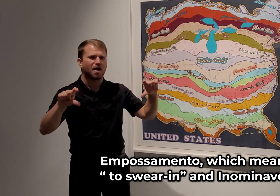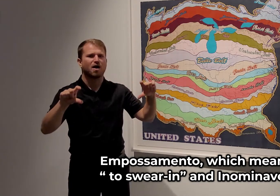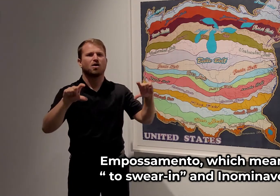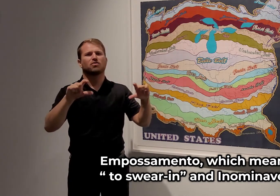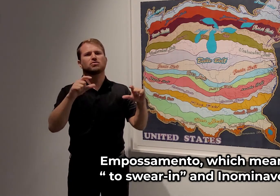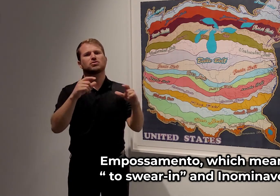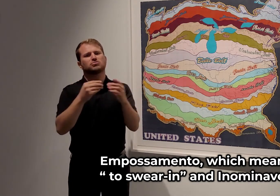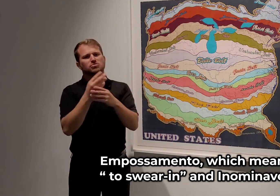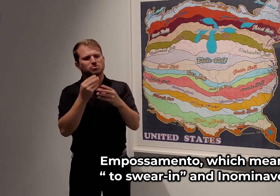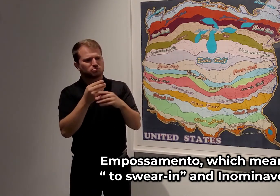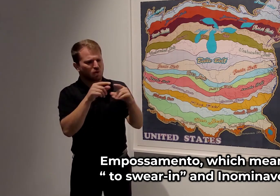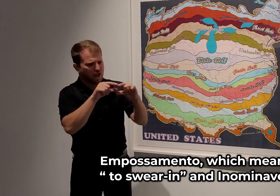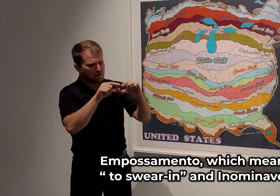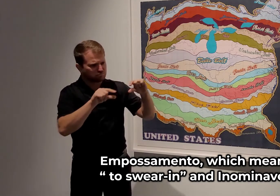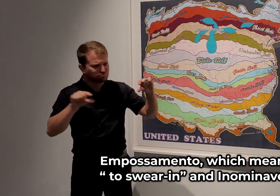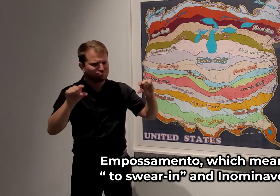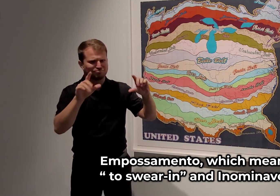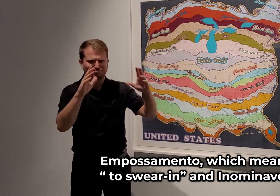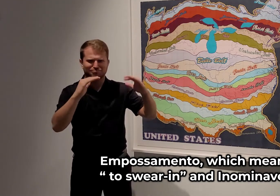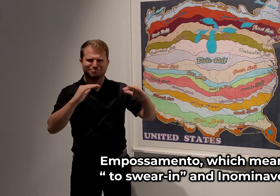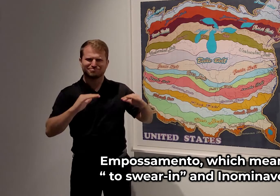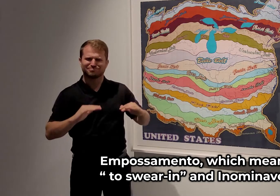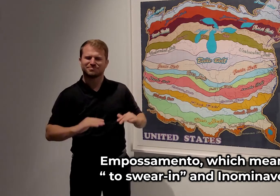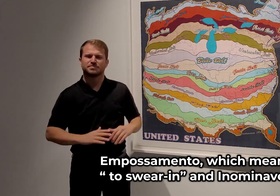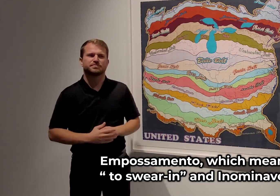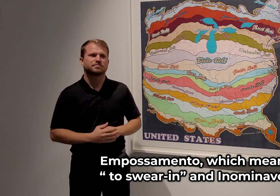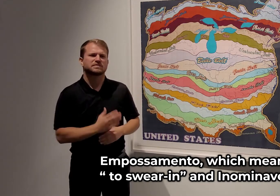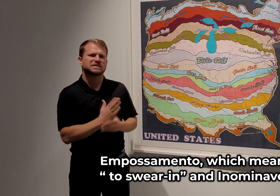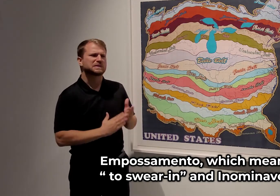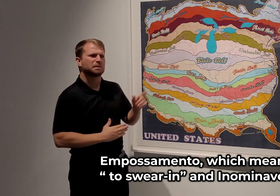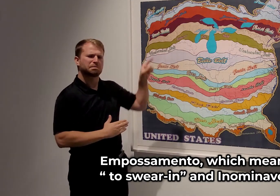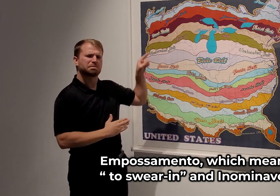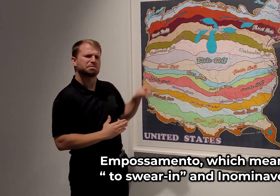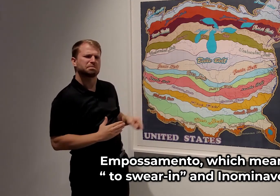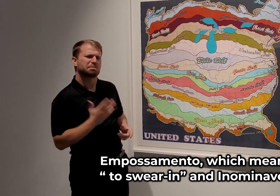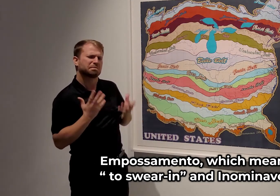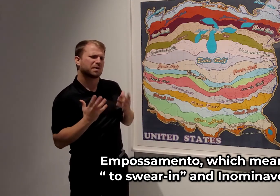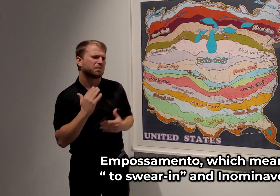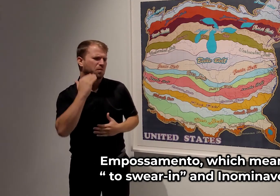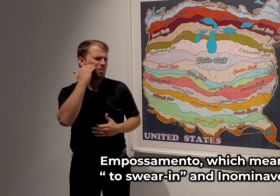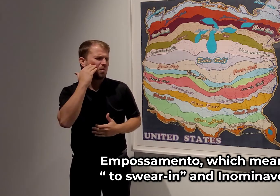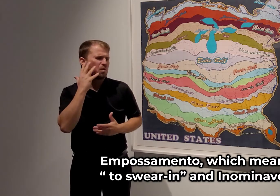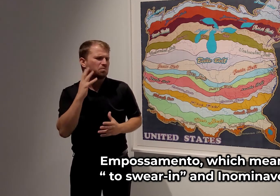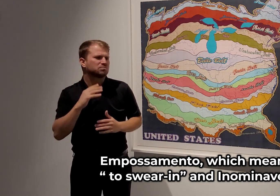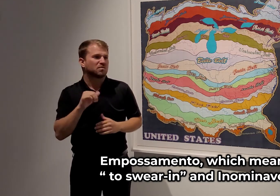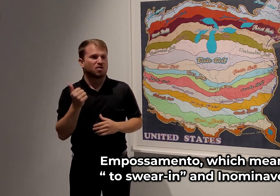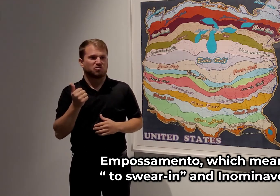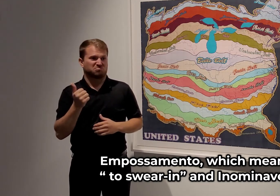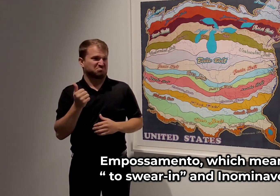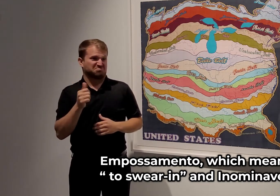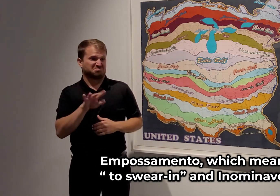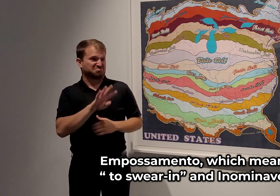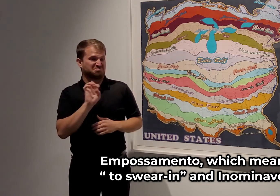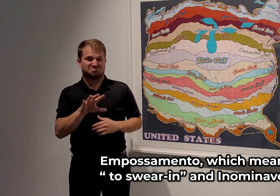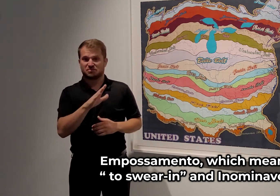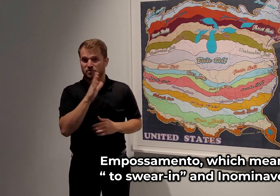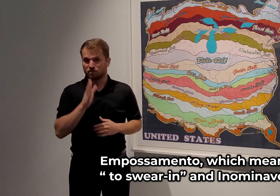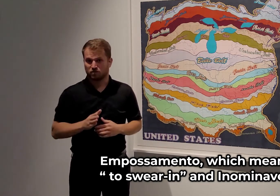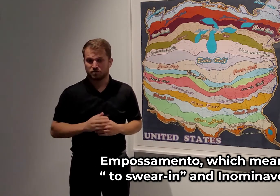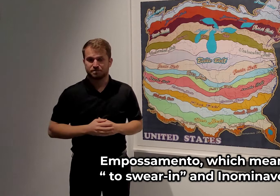on. You may have heard some of these regions, some others maybe not. Border